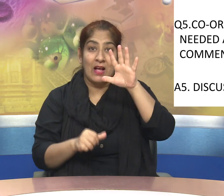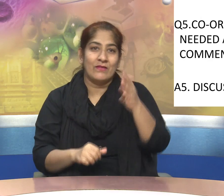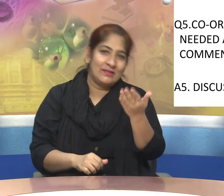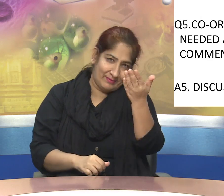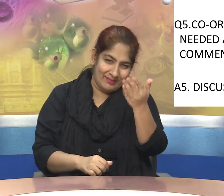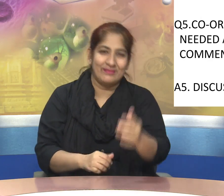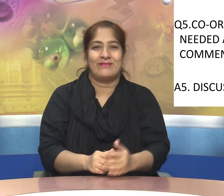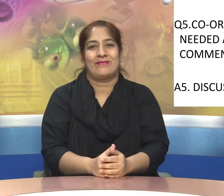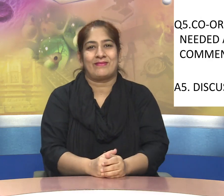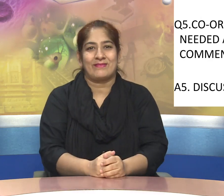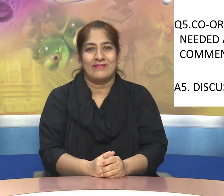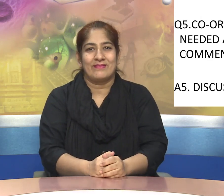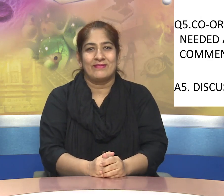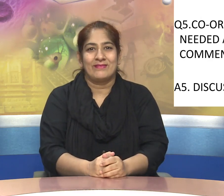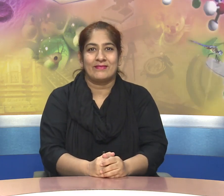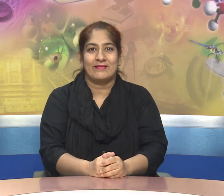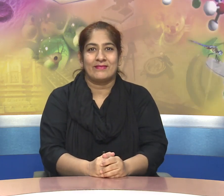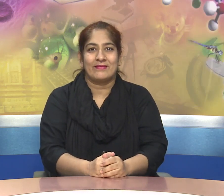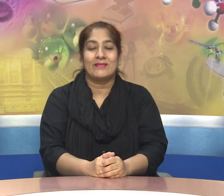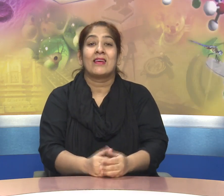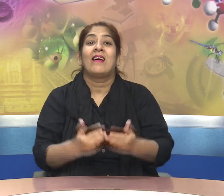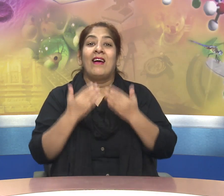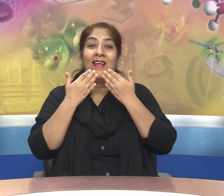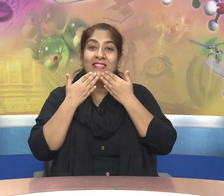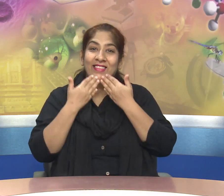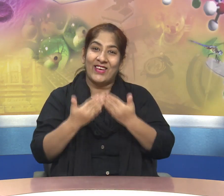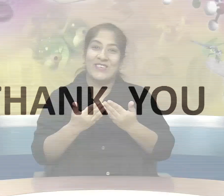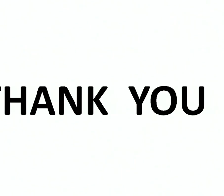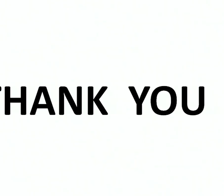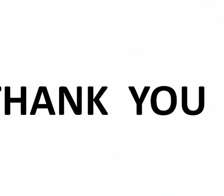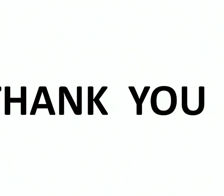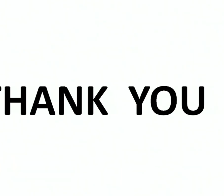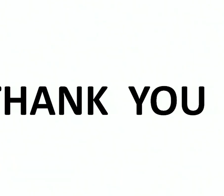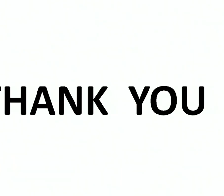Answer has been discussed in the video. So thank you all.